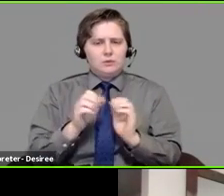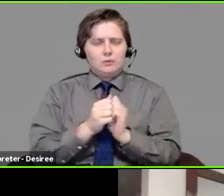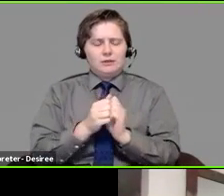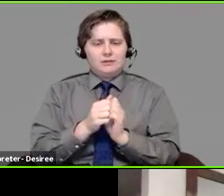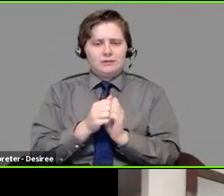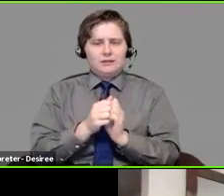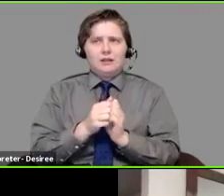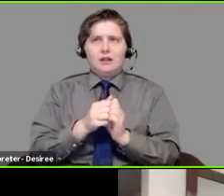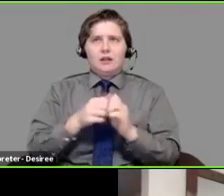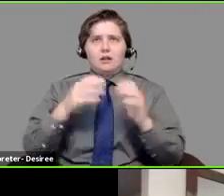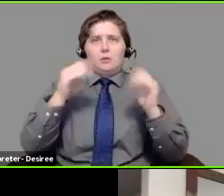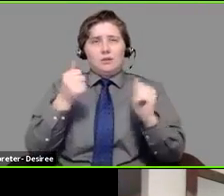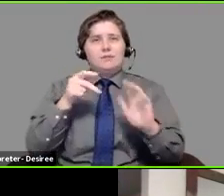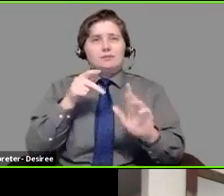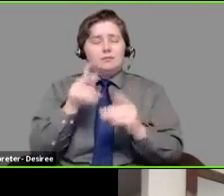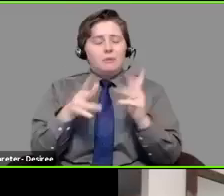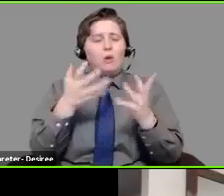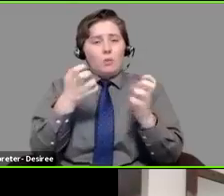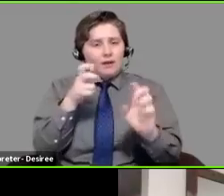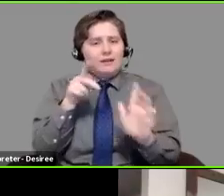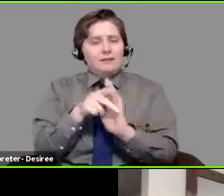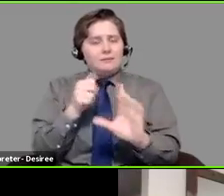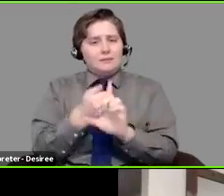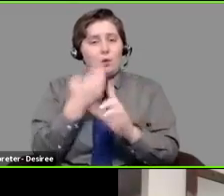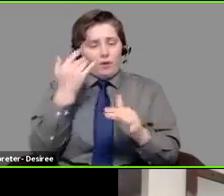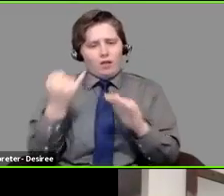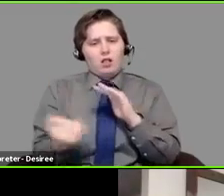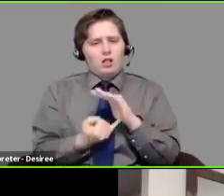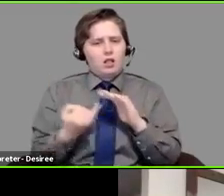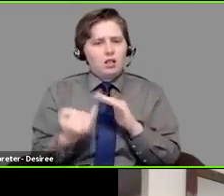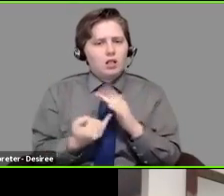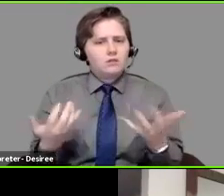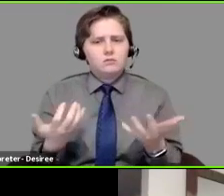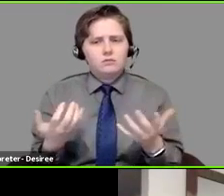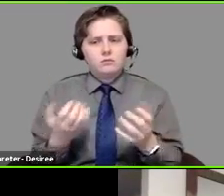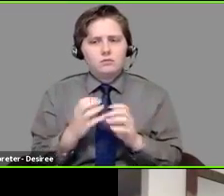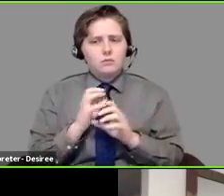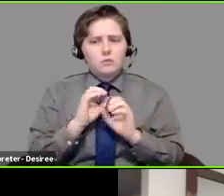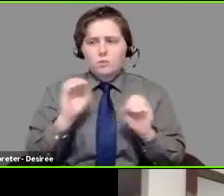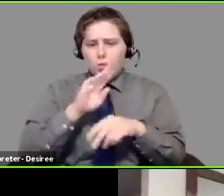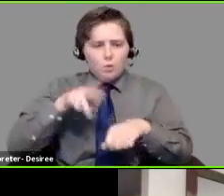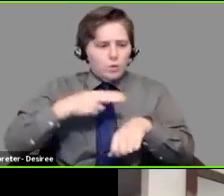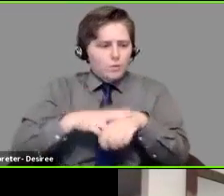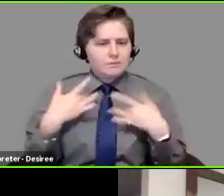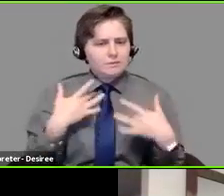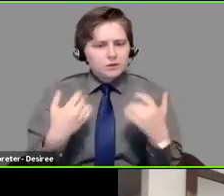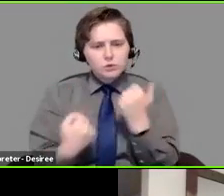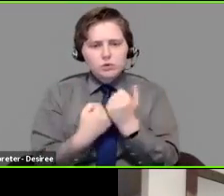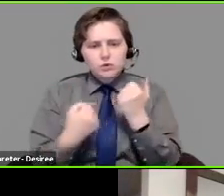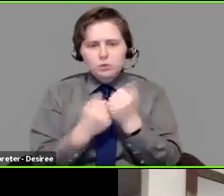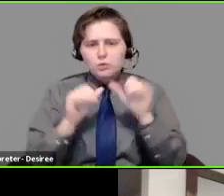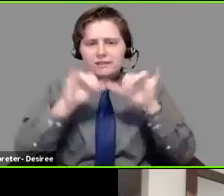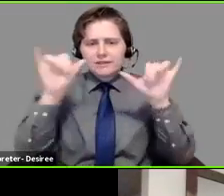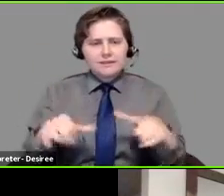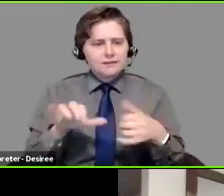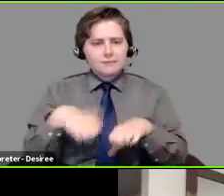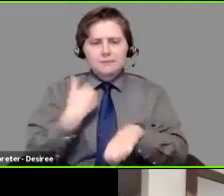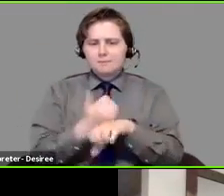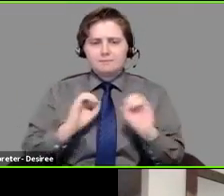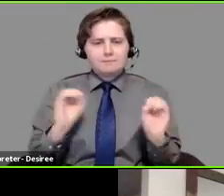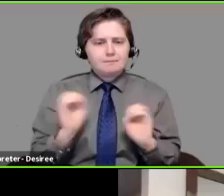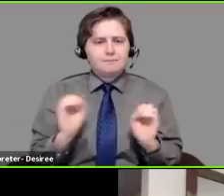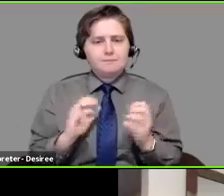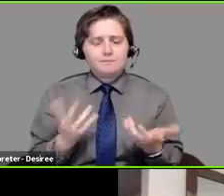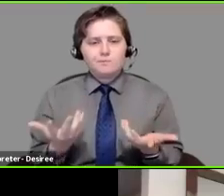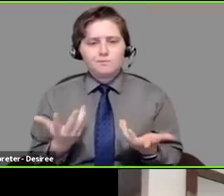suicidal ideation because people are isolated. They don't have the normal support systems in place.